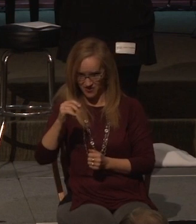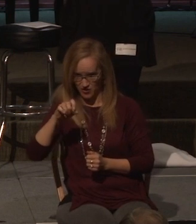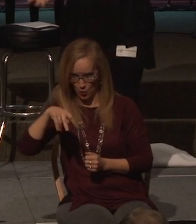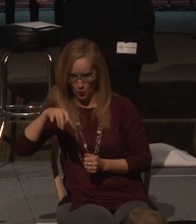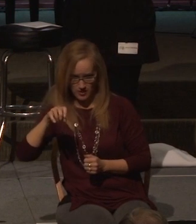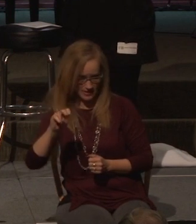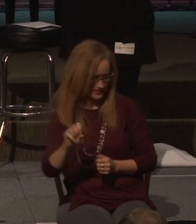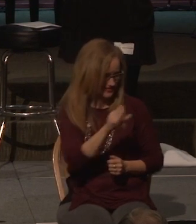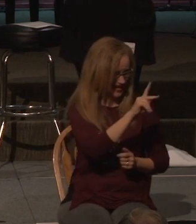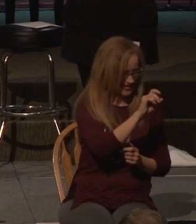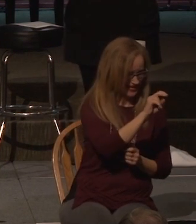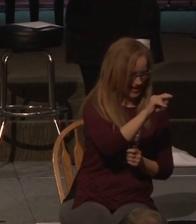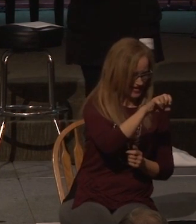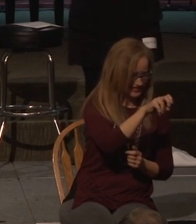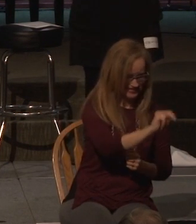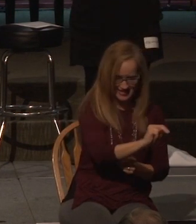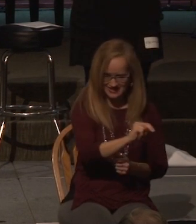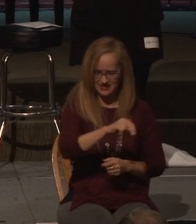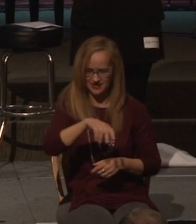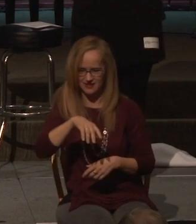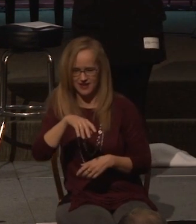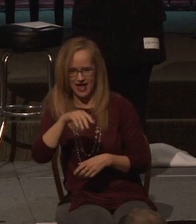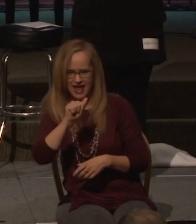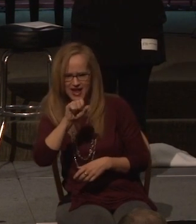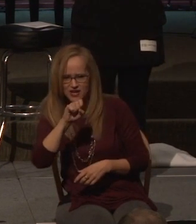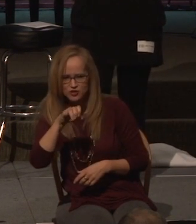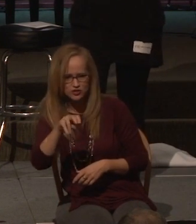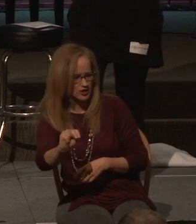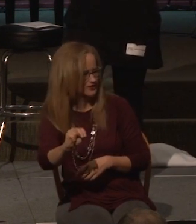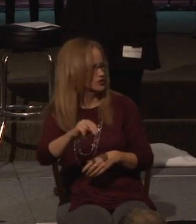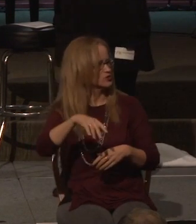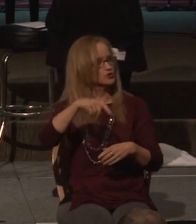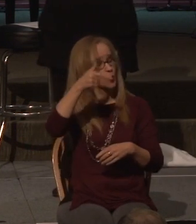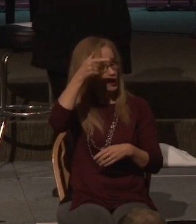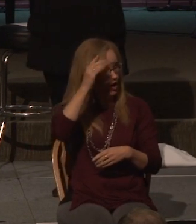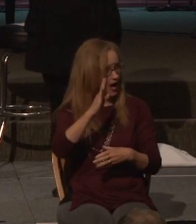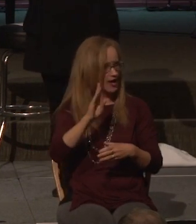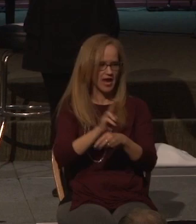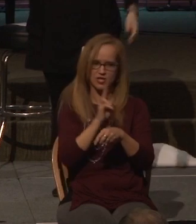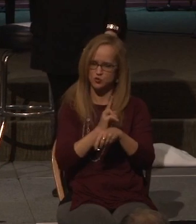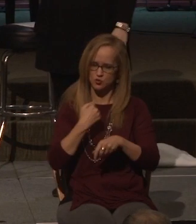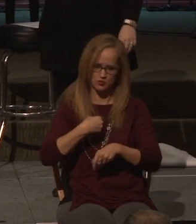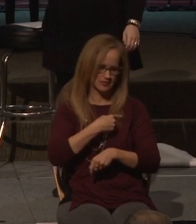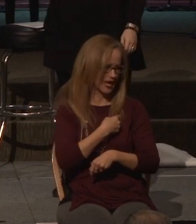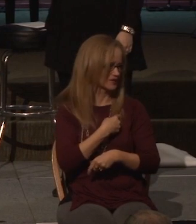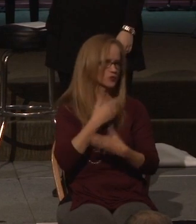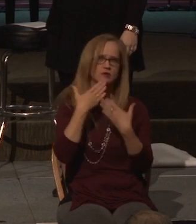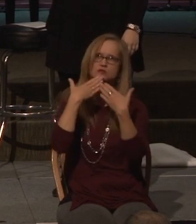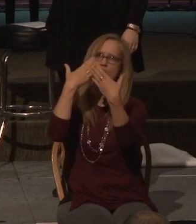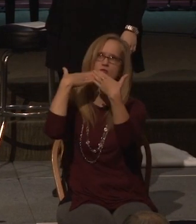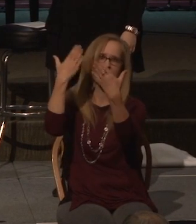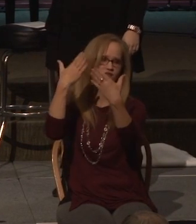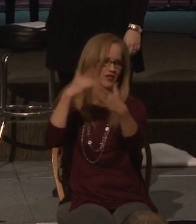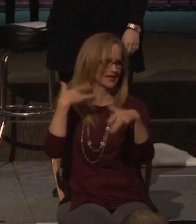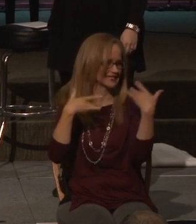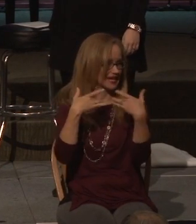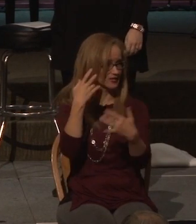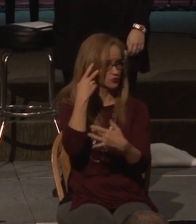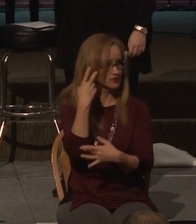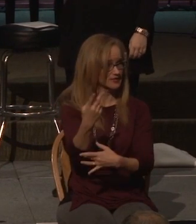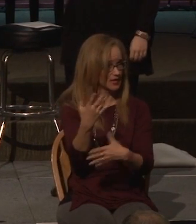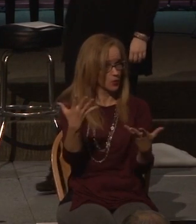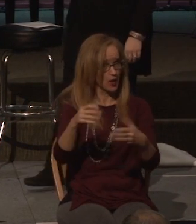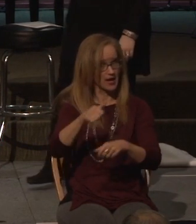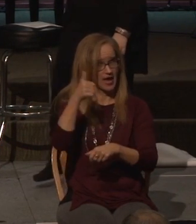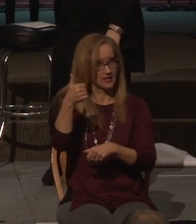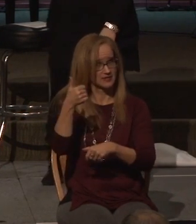families, Hispanic families, Asian families. So God has really been using us where we're at, and we're so thankful and just excited to see what else